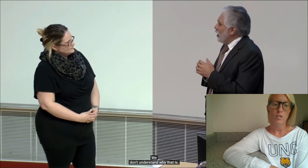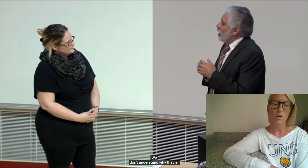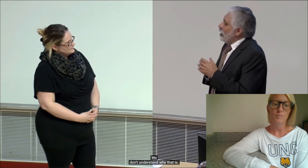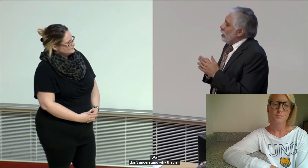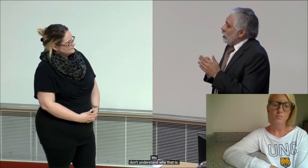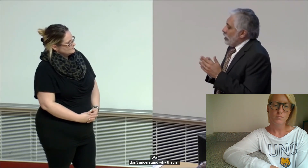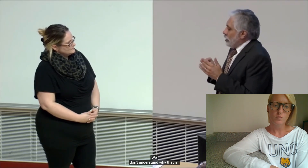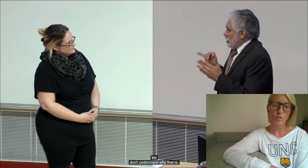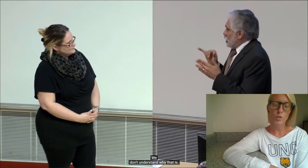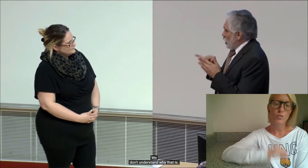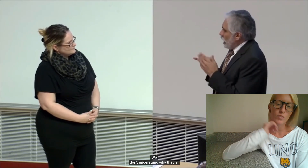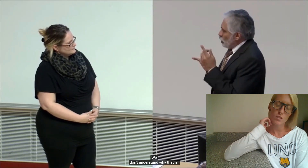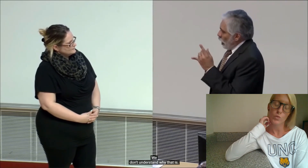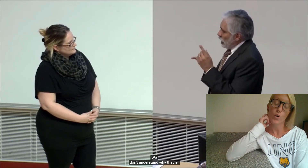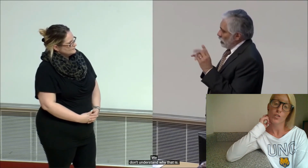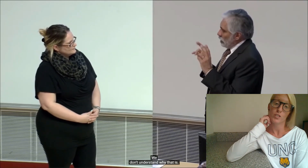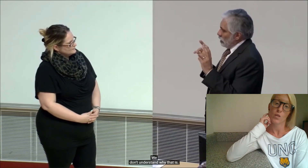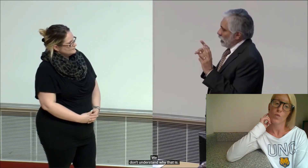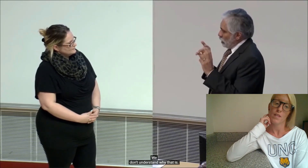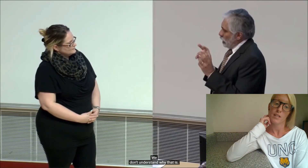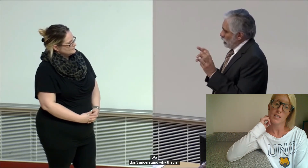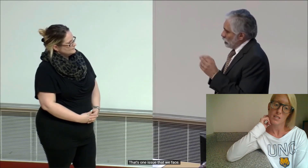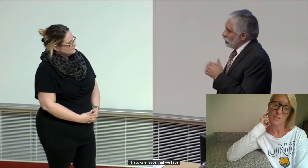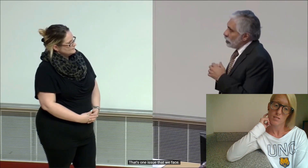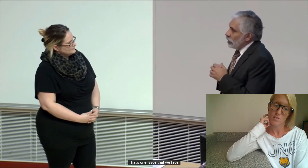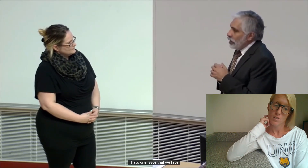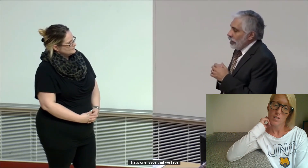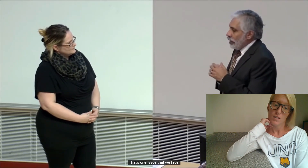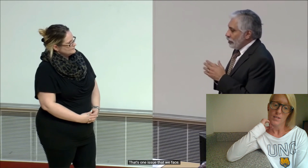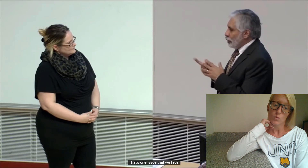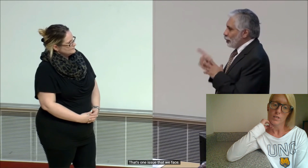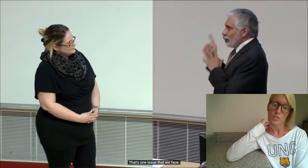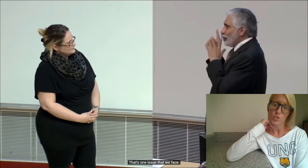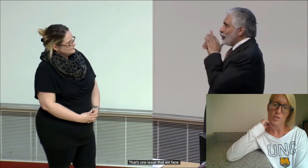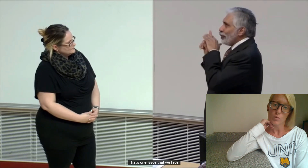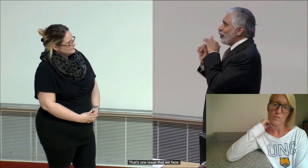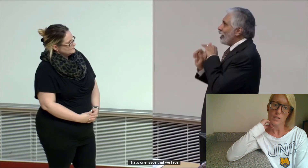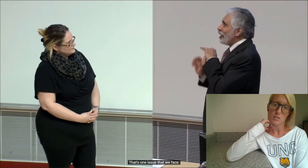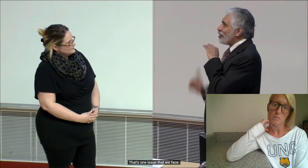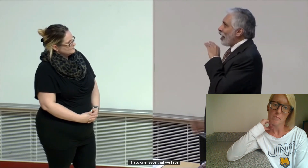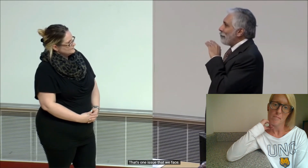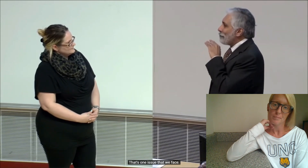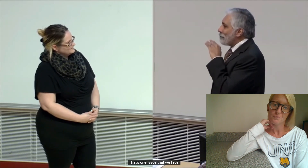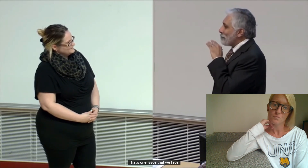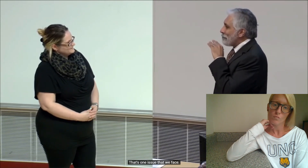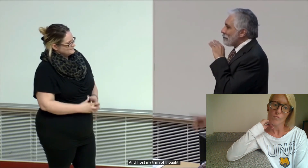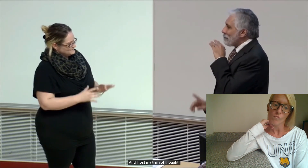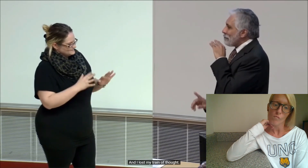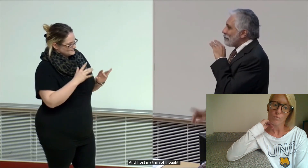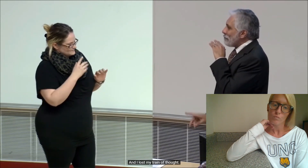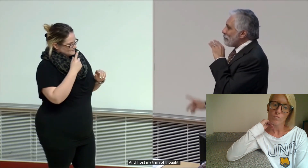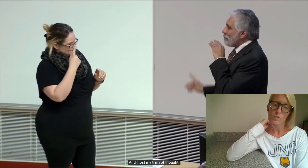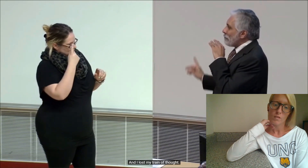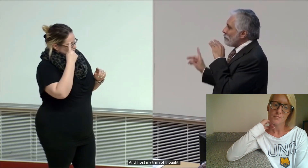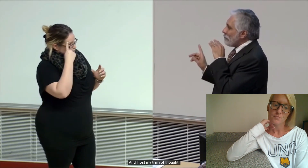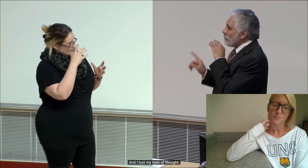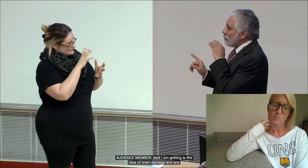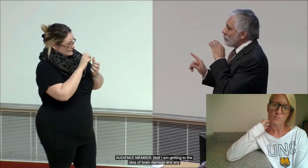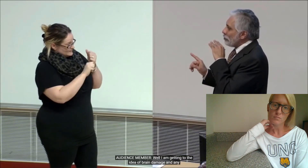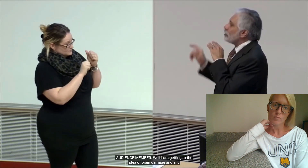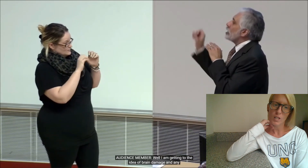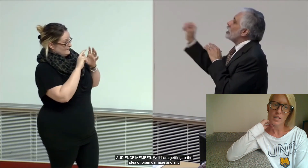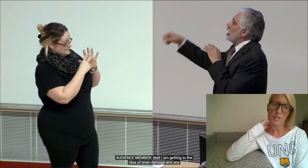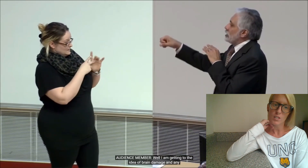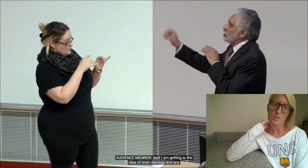we don't understand why that is. We don't understand why that And that's is. one issue that we face. That's one issue that we face. And I lost my train of